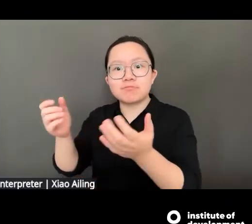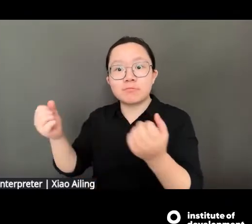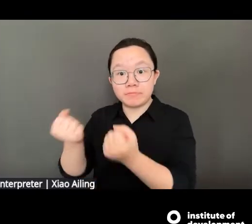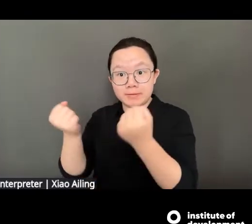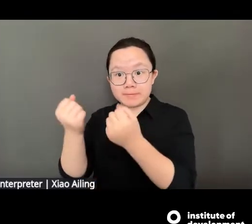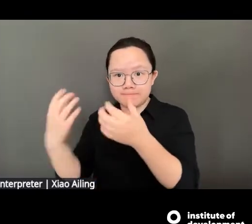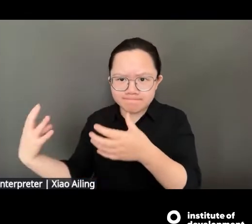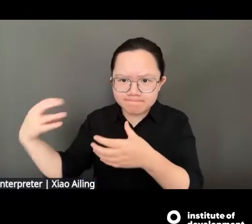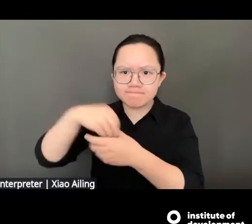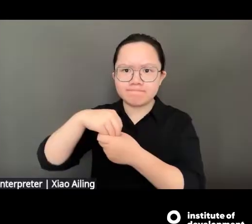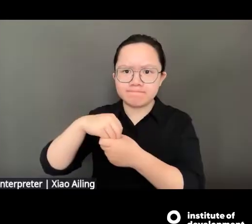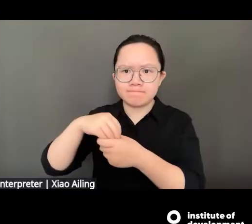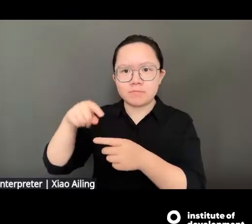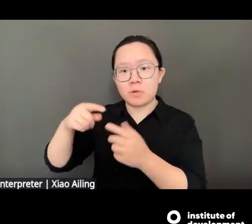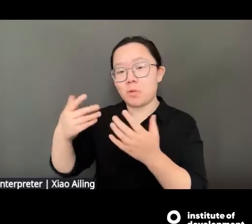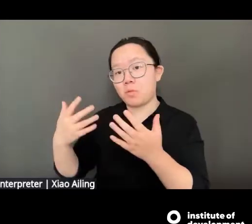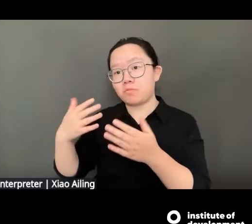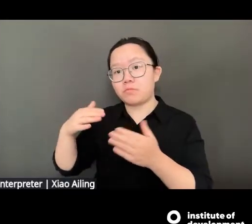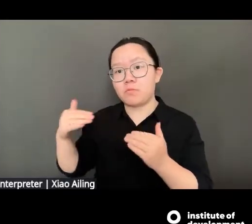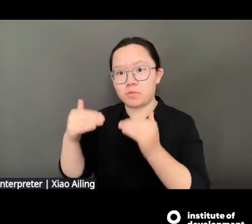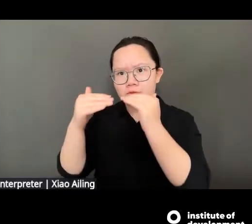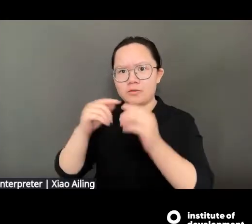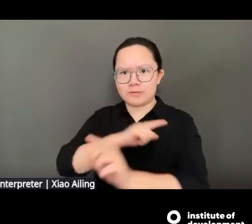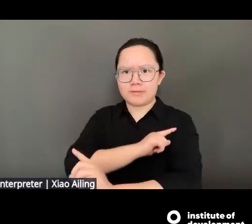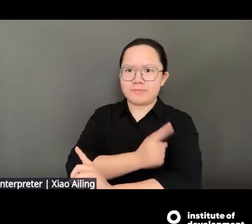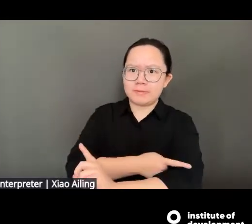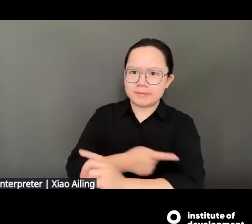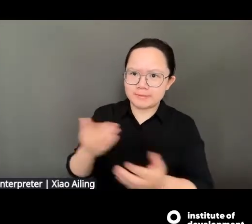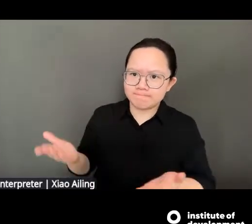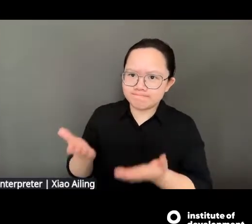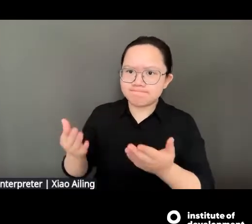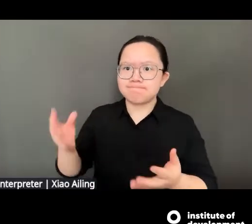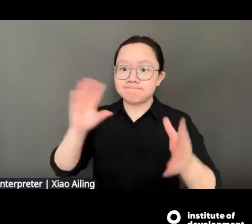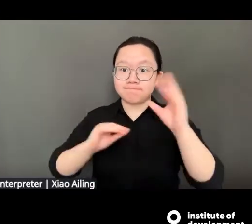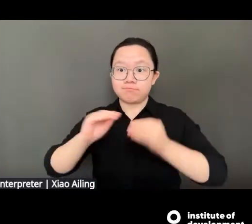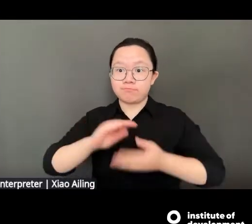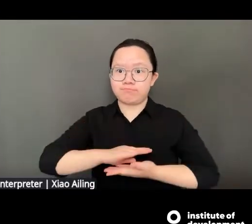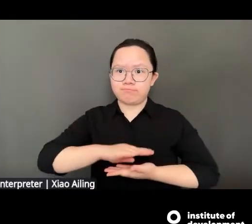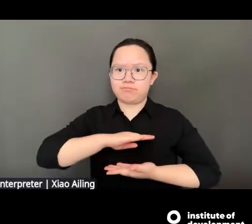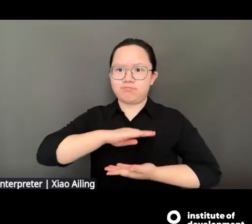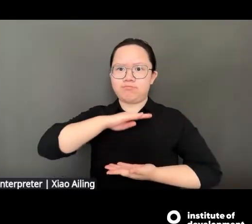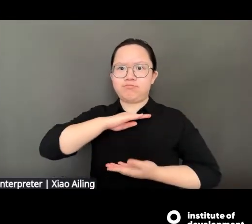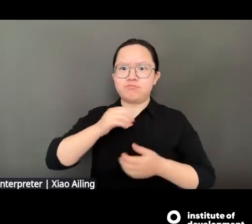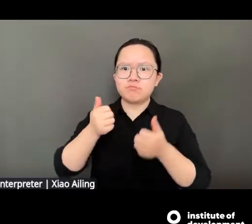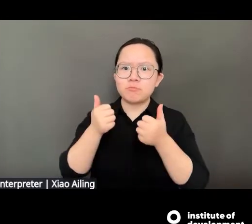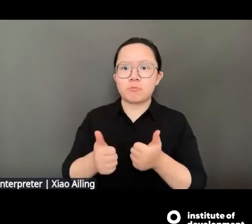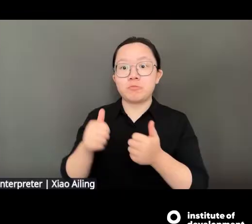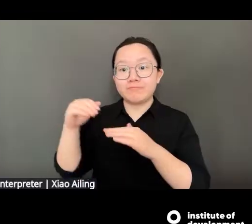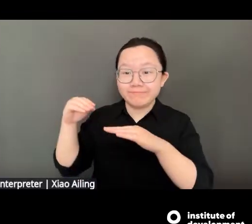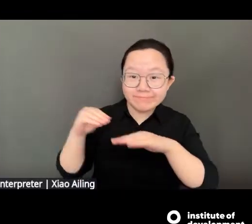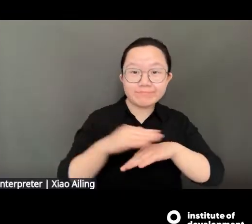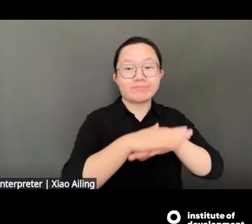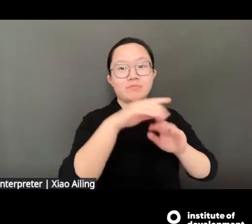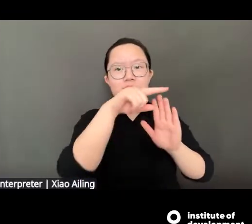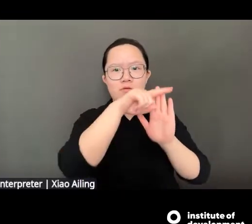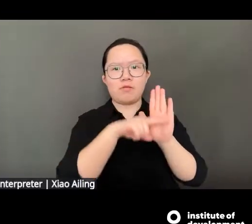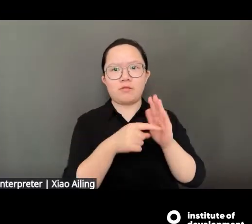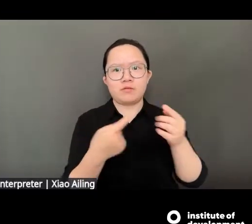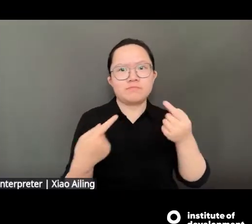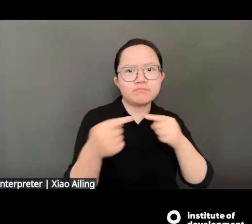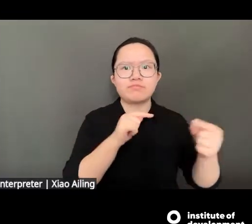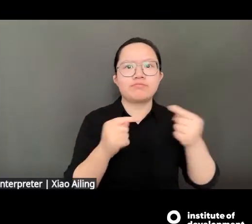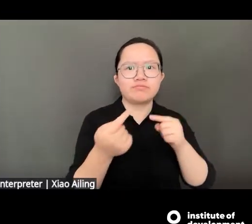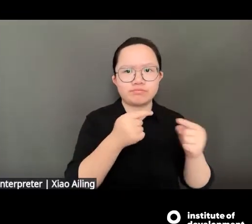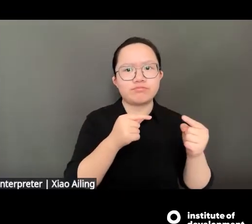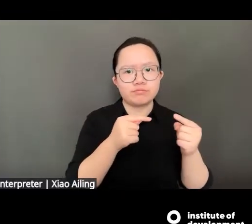this. If targeted investments are reduced in the name of mainstreaming, without ensuring that disability